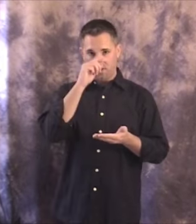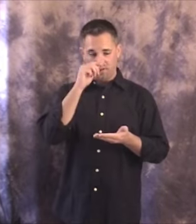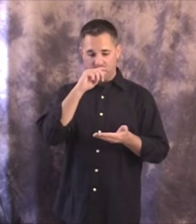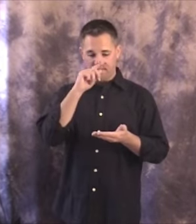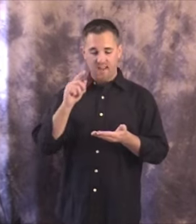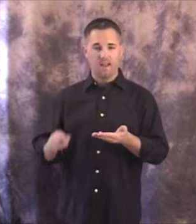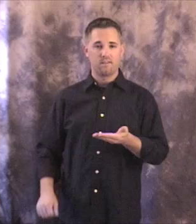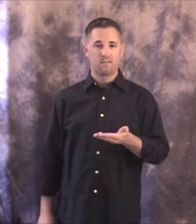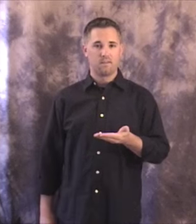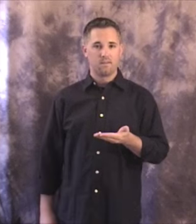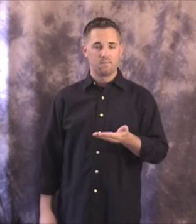your left hand